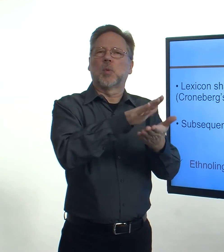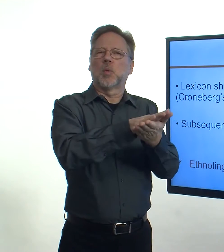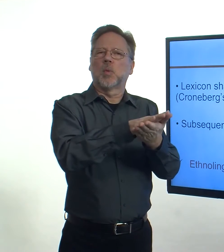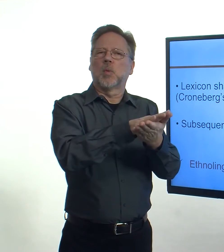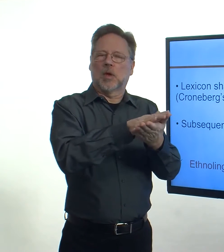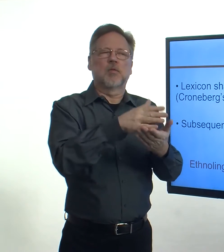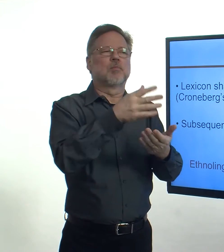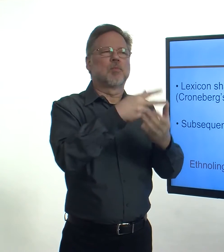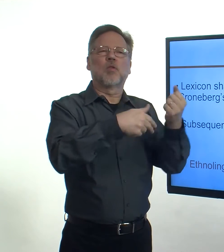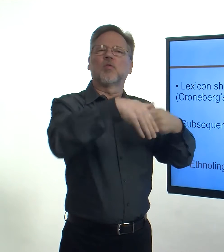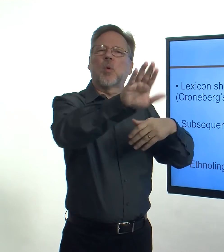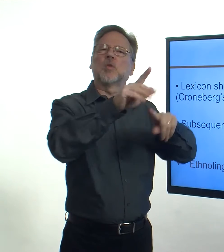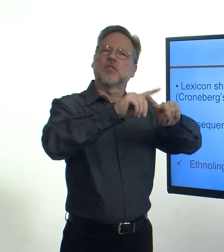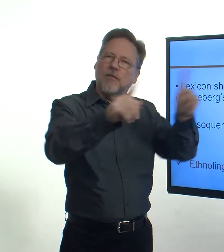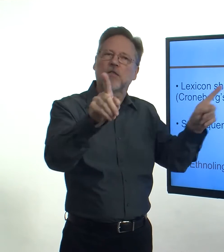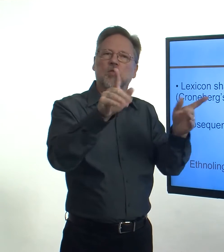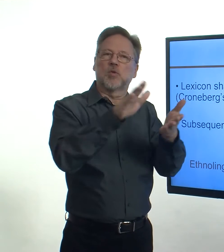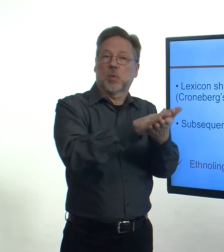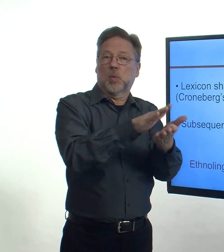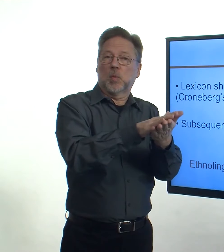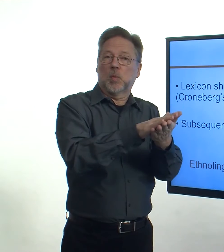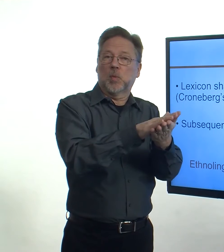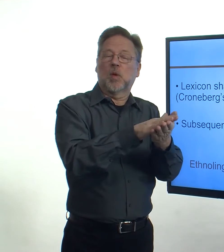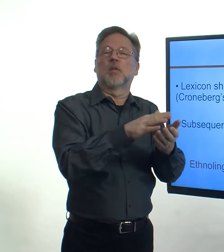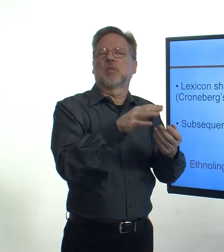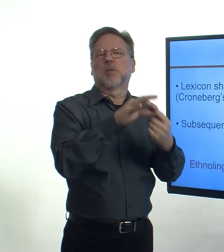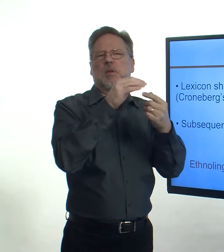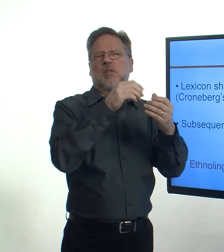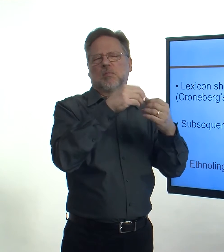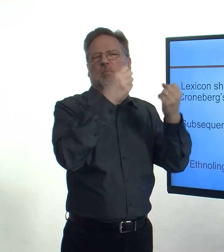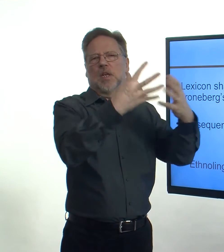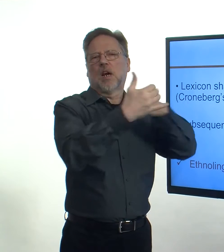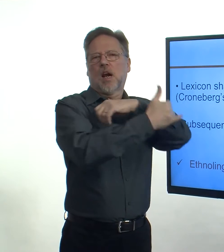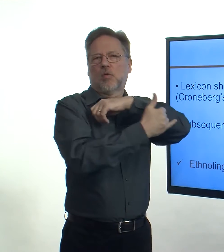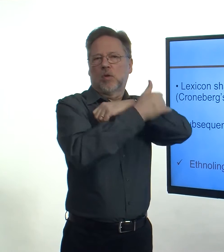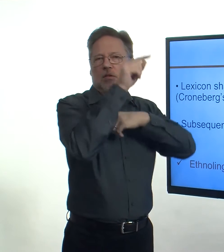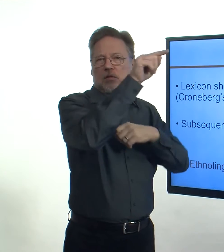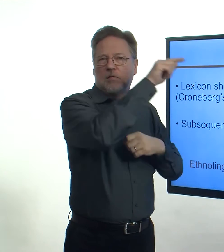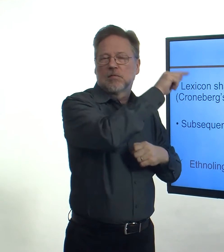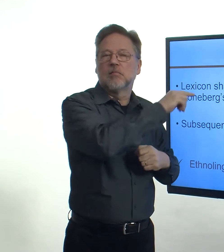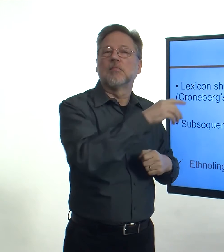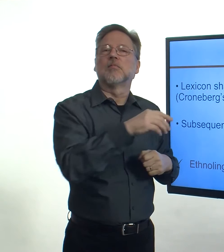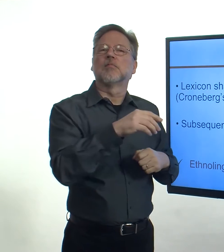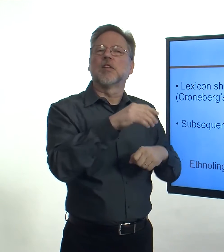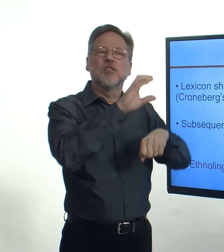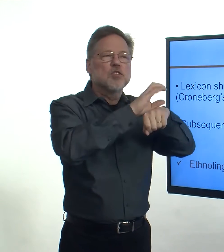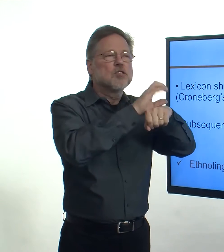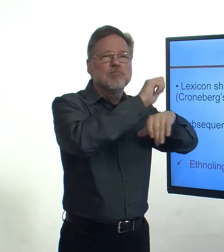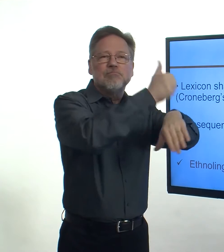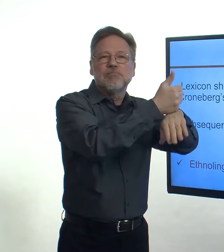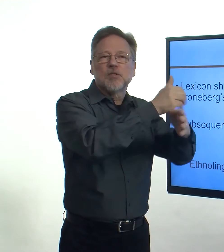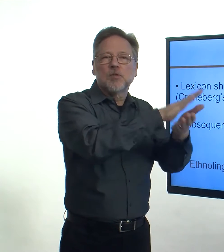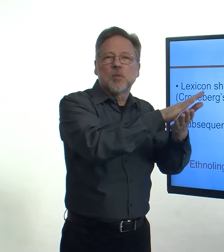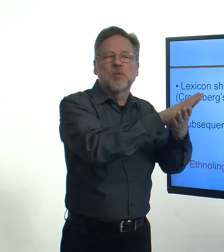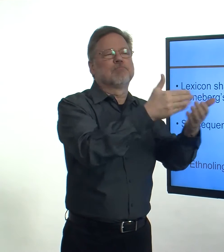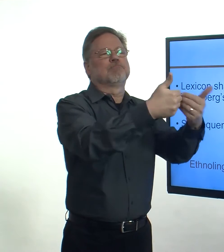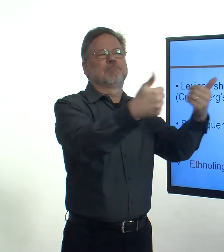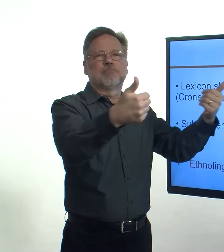practices. If boys and girls are sent to different schools, especially in countries with religious-based schools, they'll be